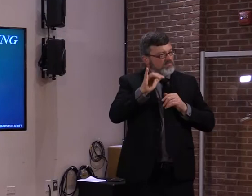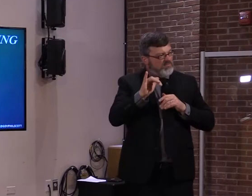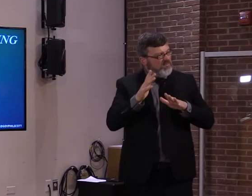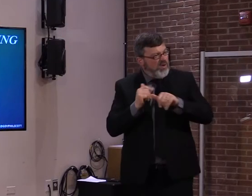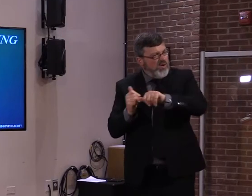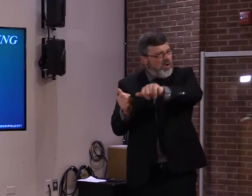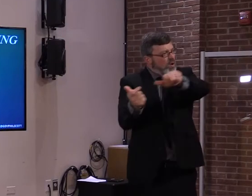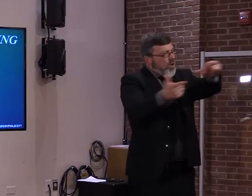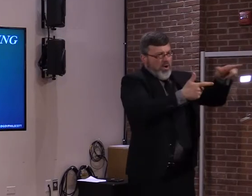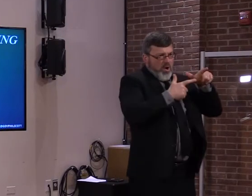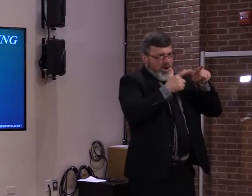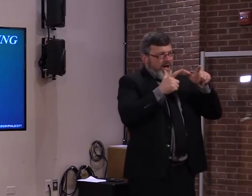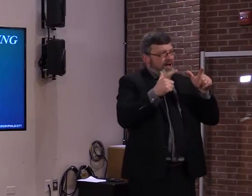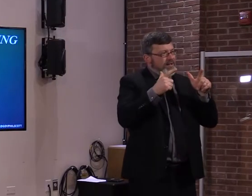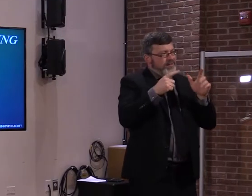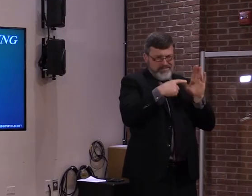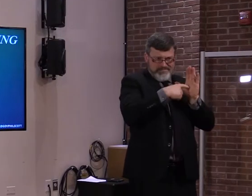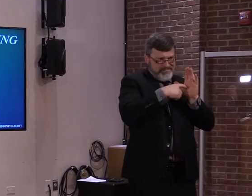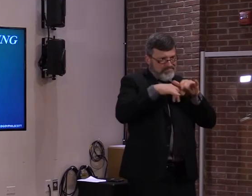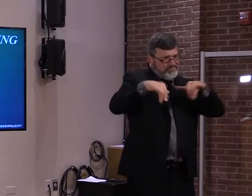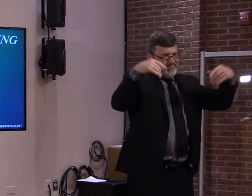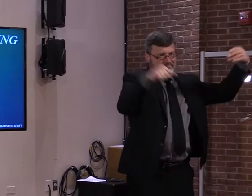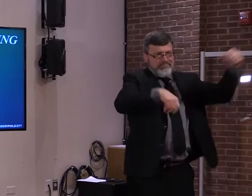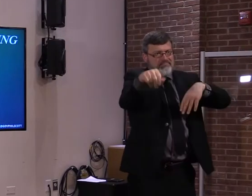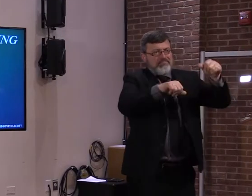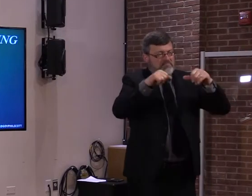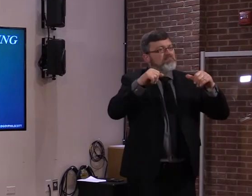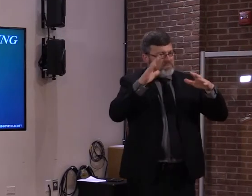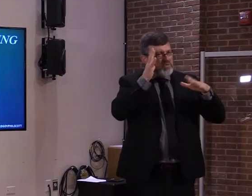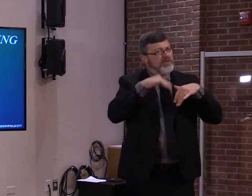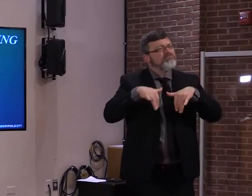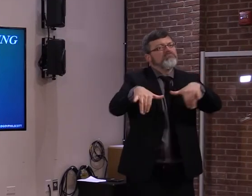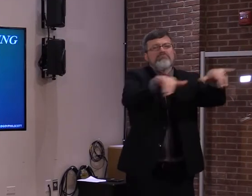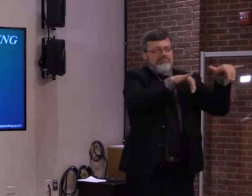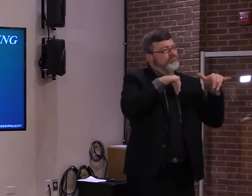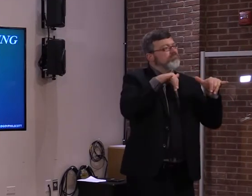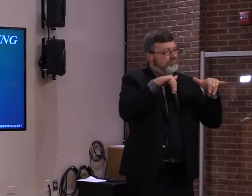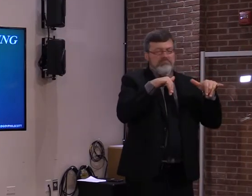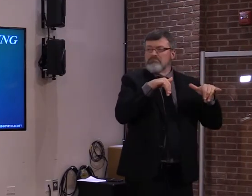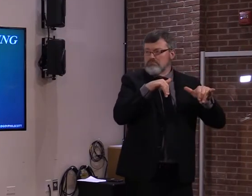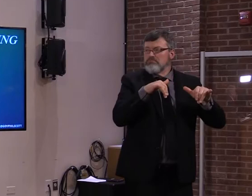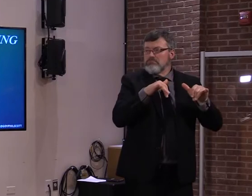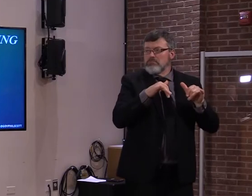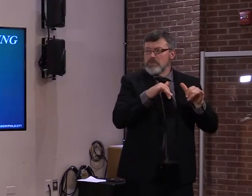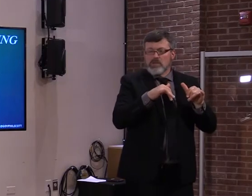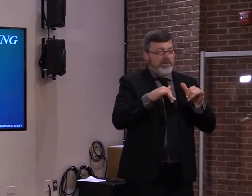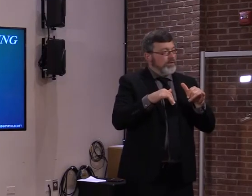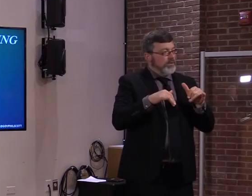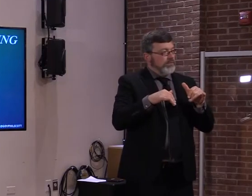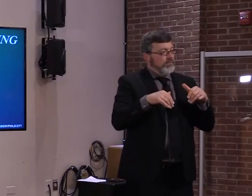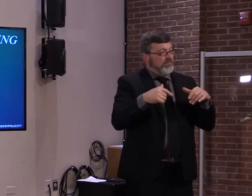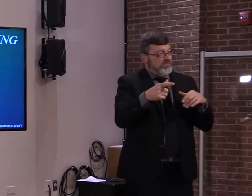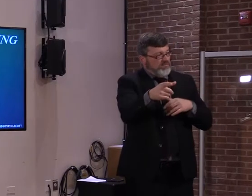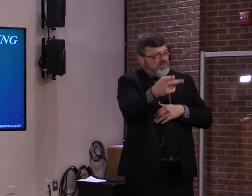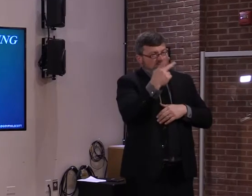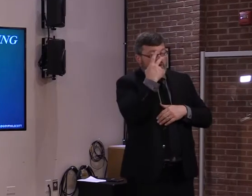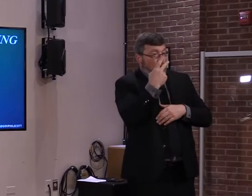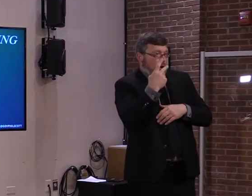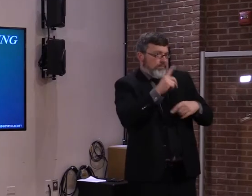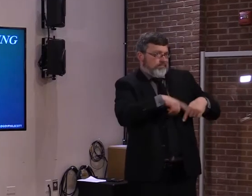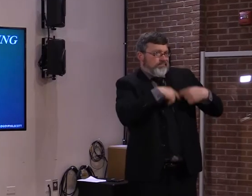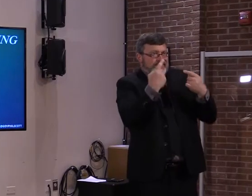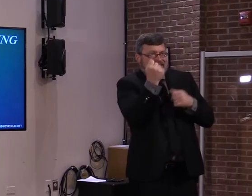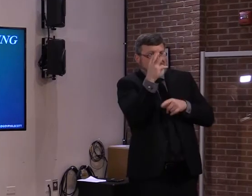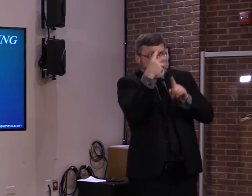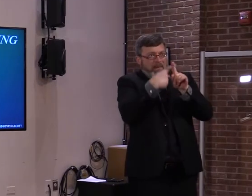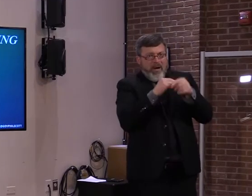way to go. We saw in the pandemic that when we shut down the healthcare system, guess what was available to prop up